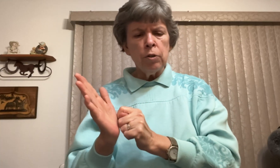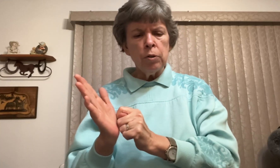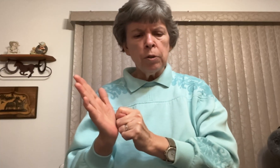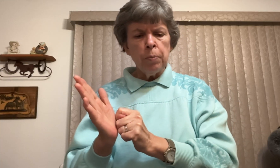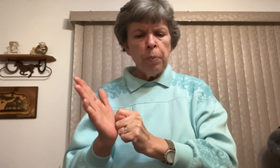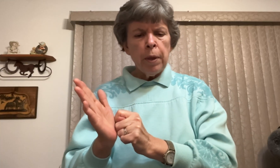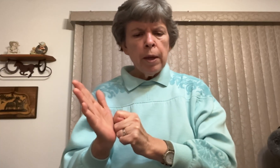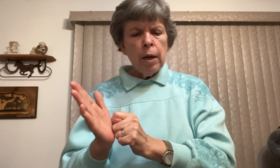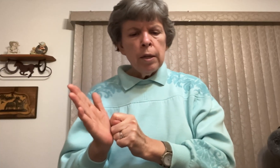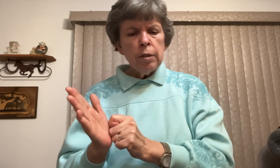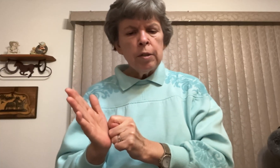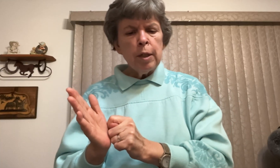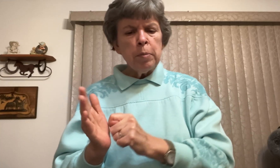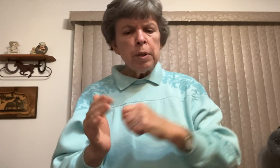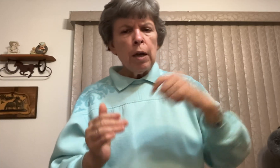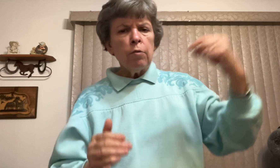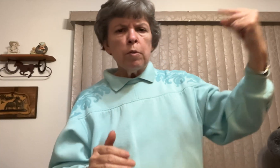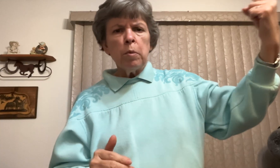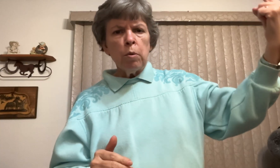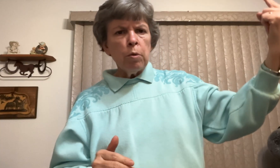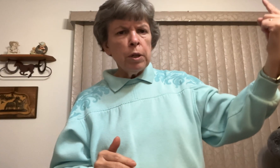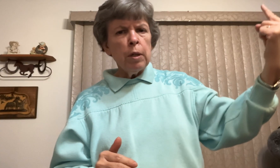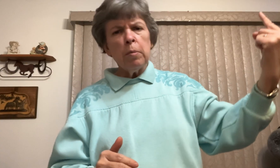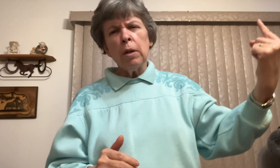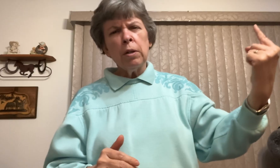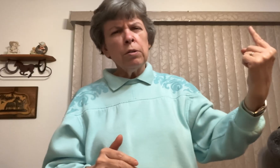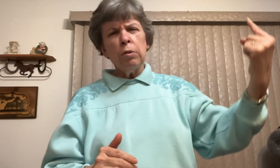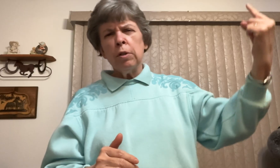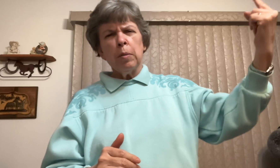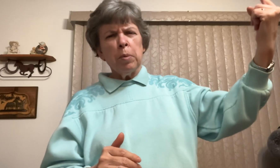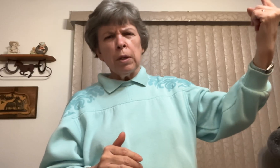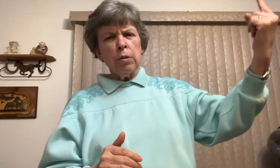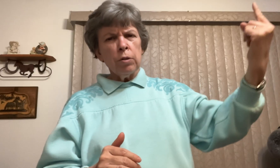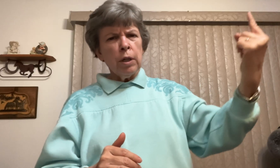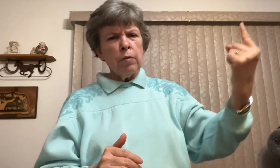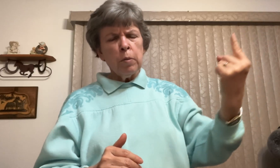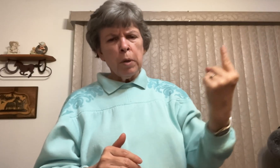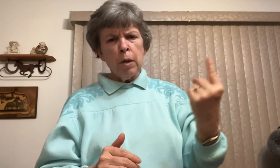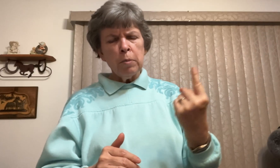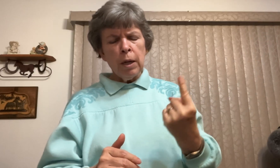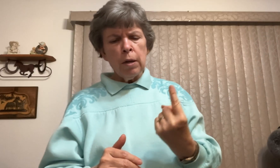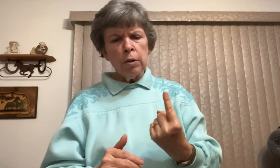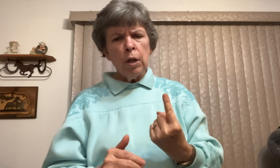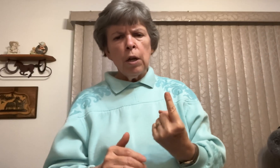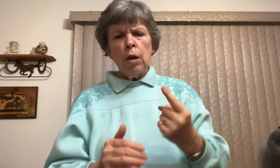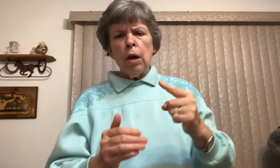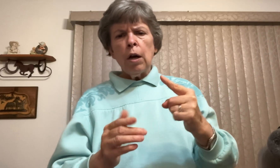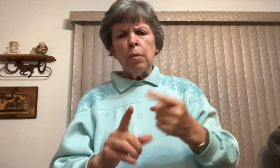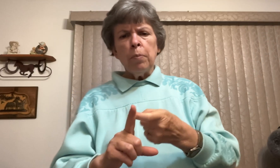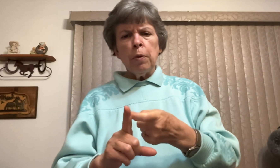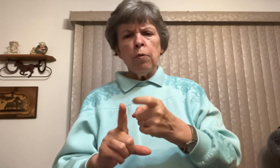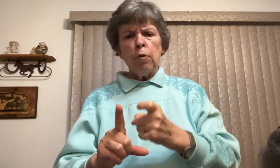ages stepped down from glory. I'm not going to do stepping. I'll just have him come down